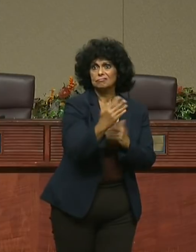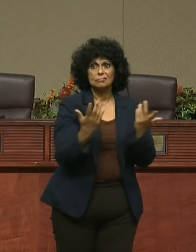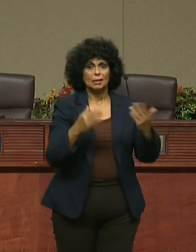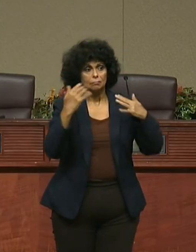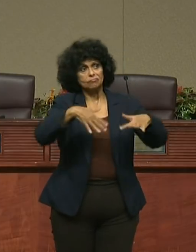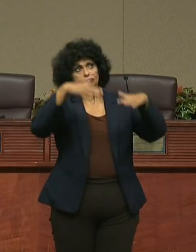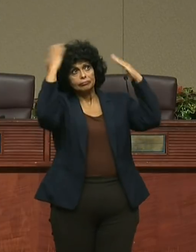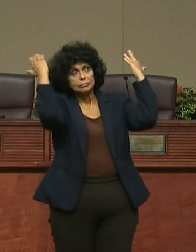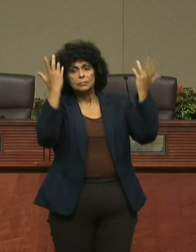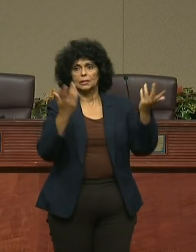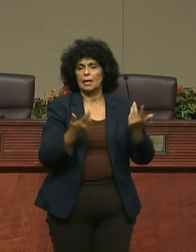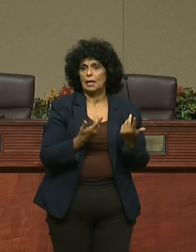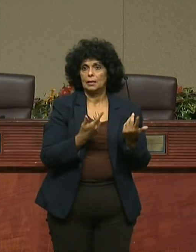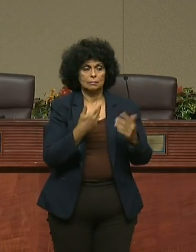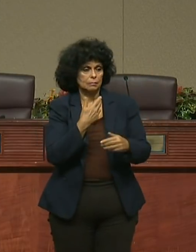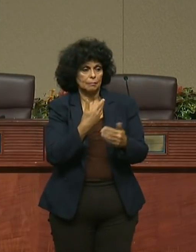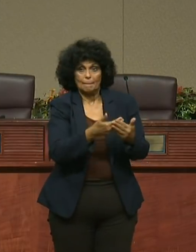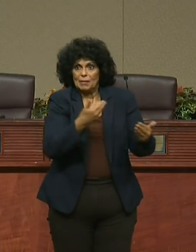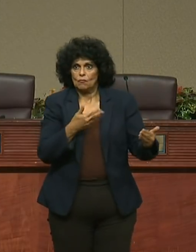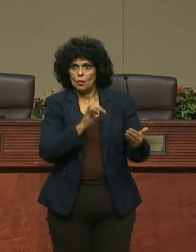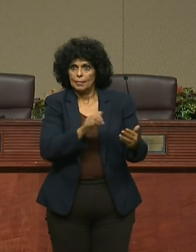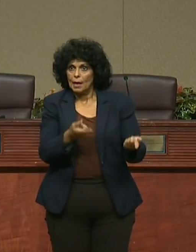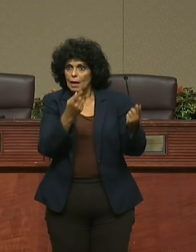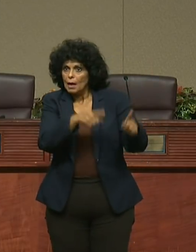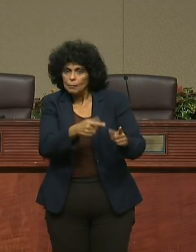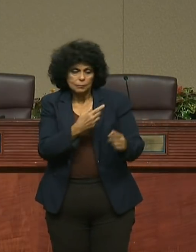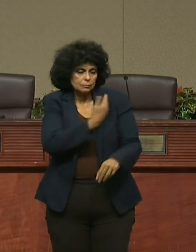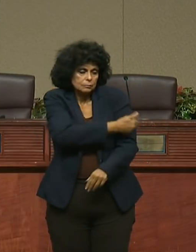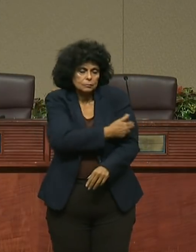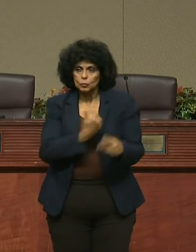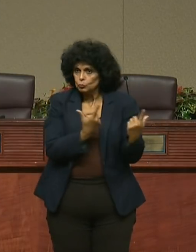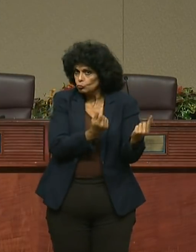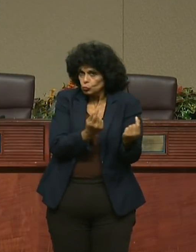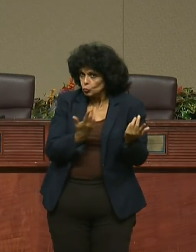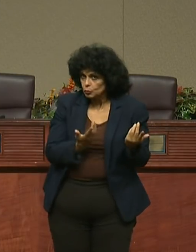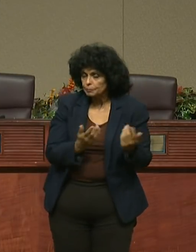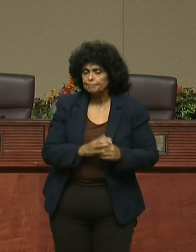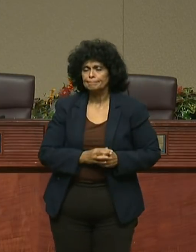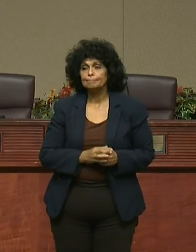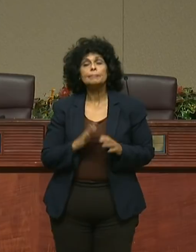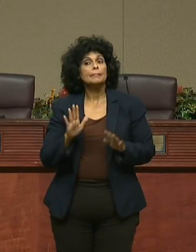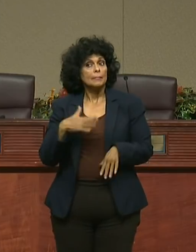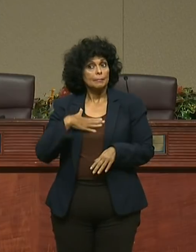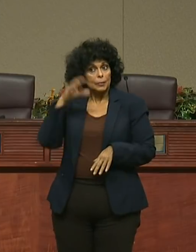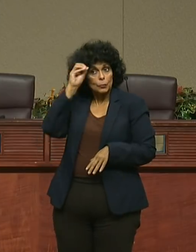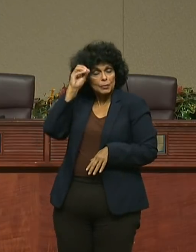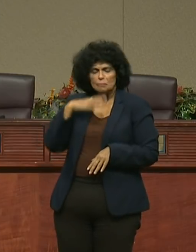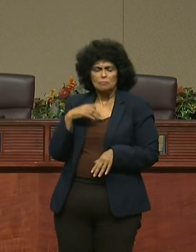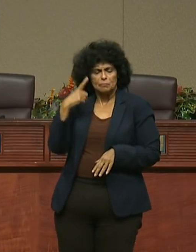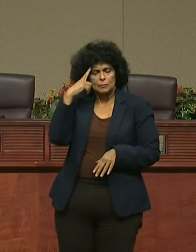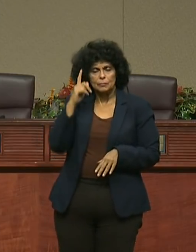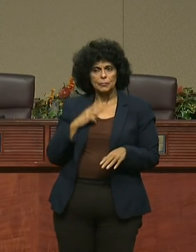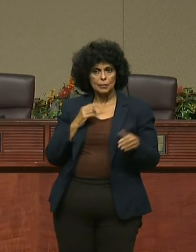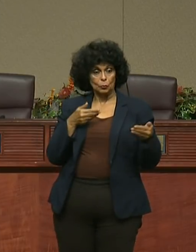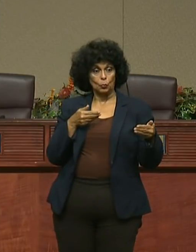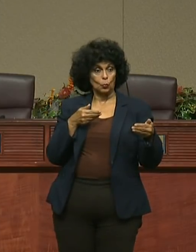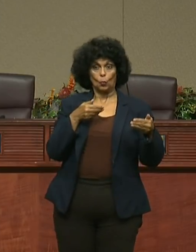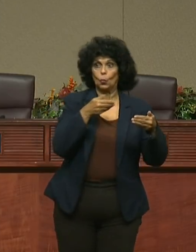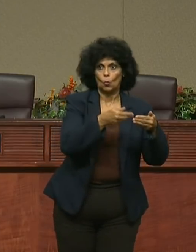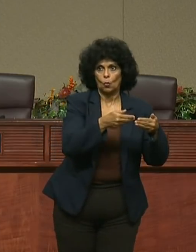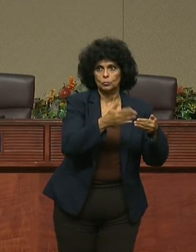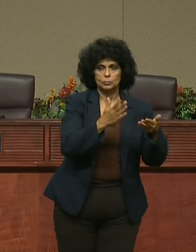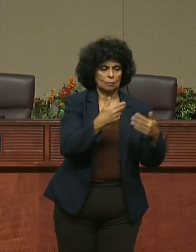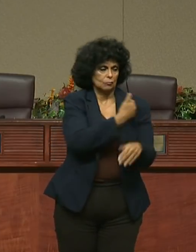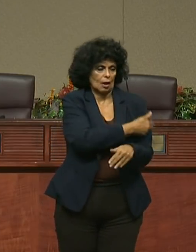take before getting to that point? So I don't think that we are any close to overwhelm the hospitals. Our